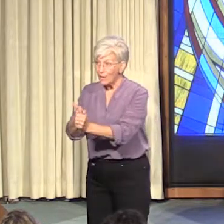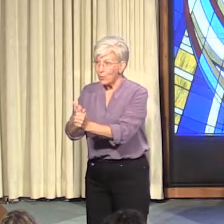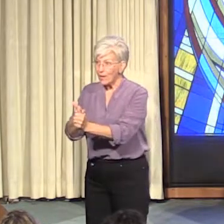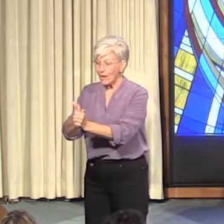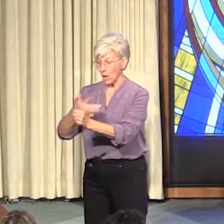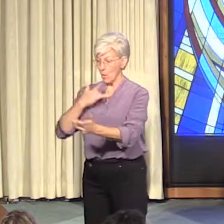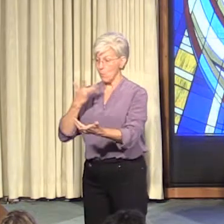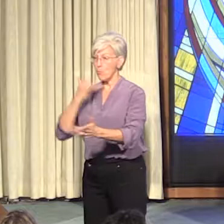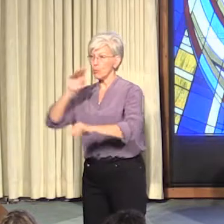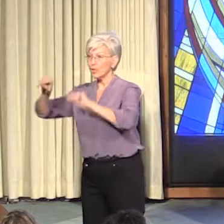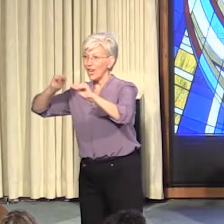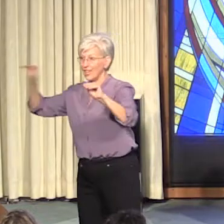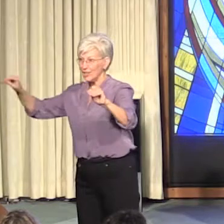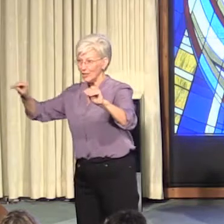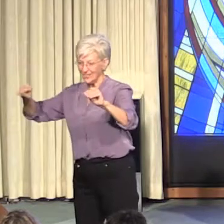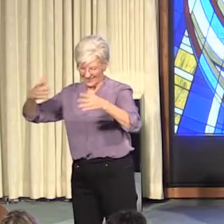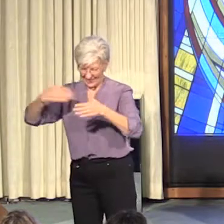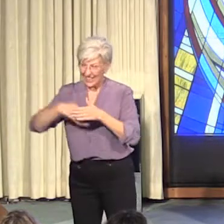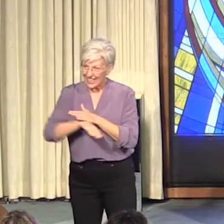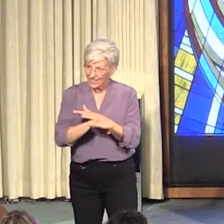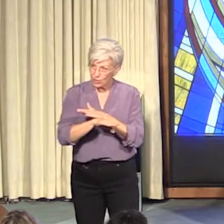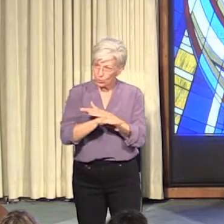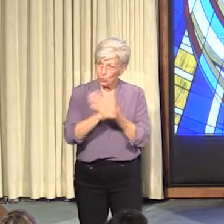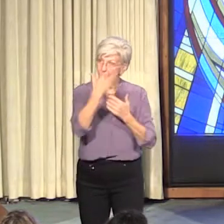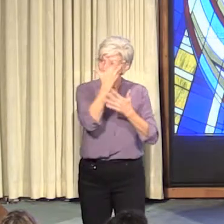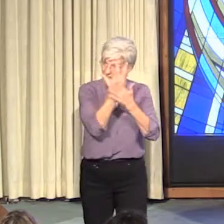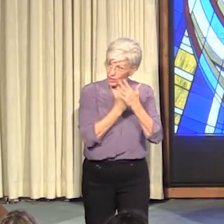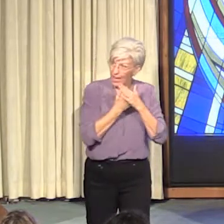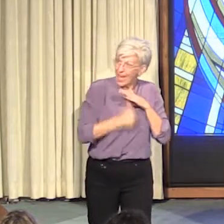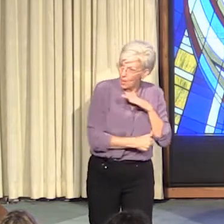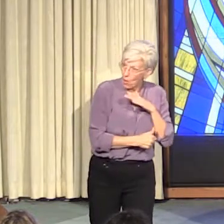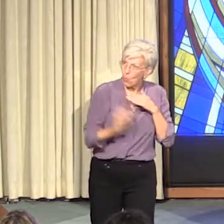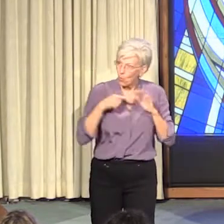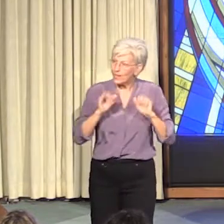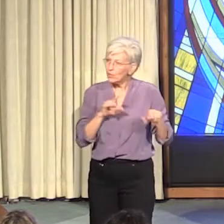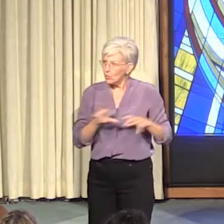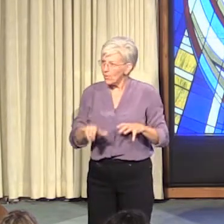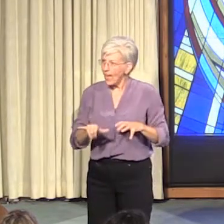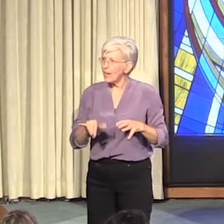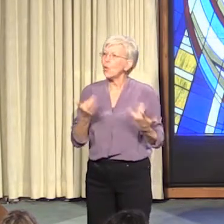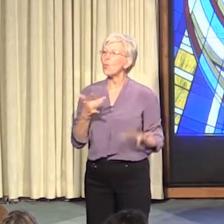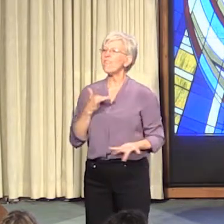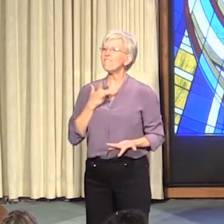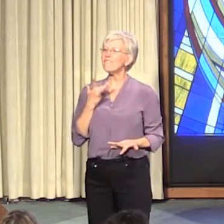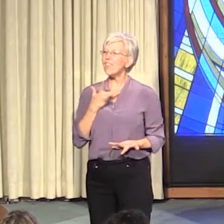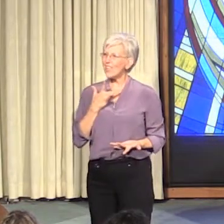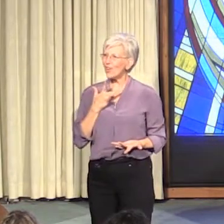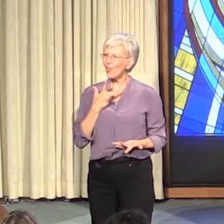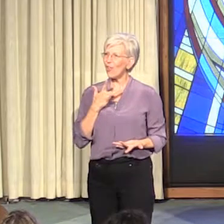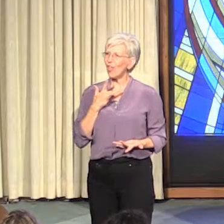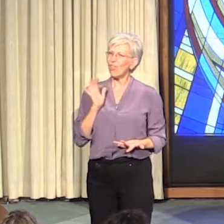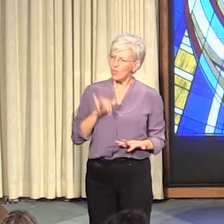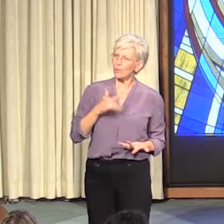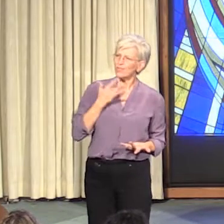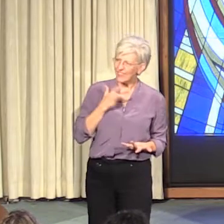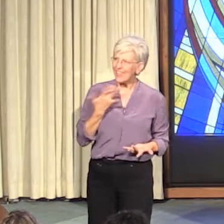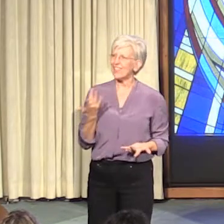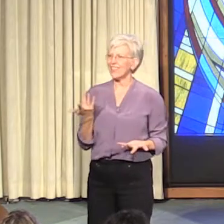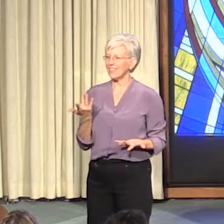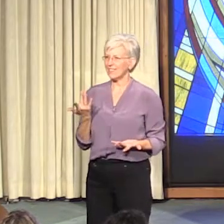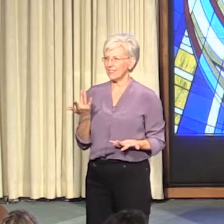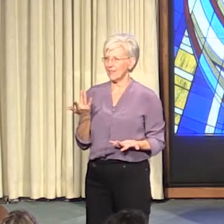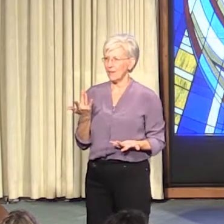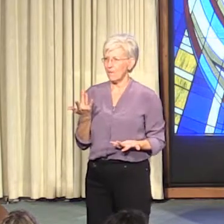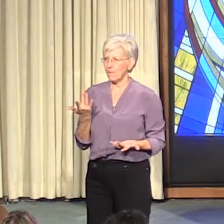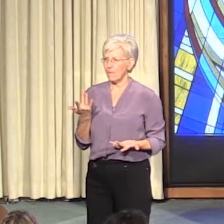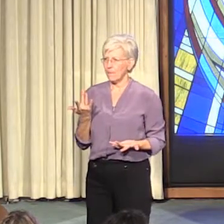can do that. We find those things. We feel the feelings. We allow ourselves to have those feelings that we have about